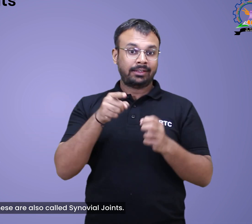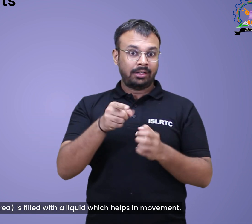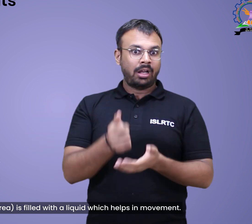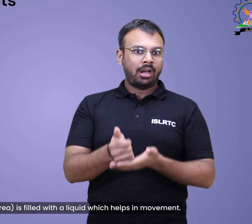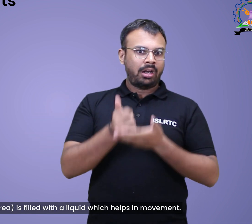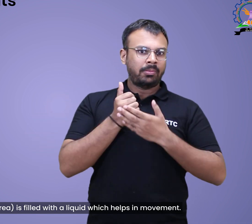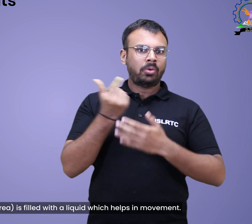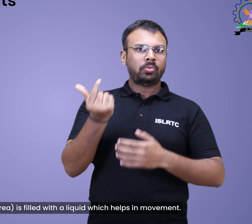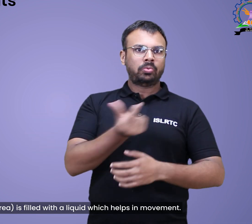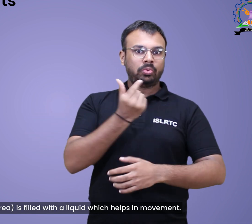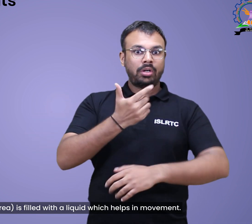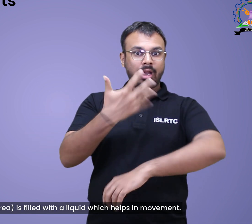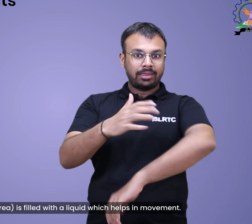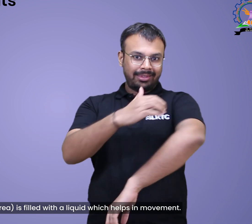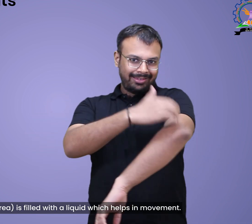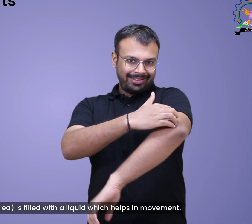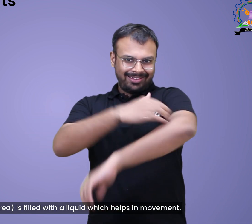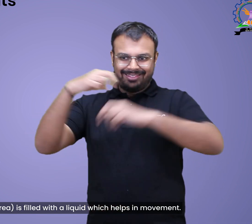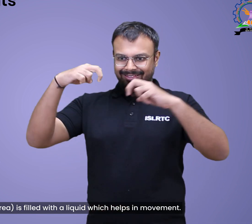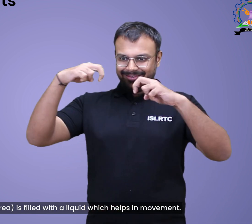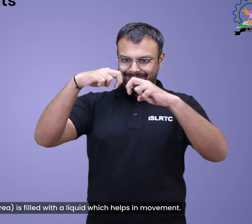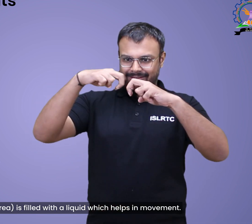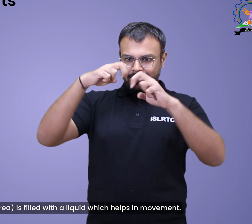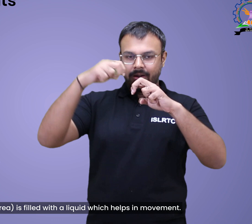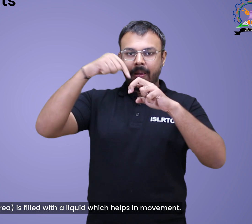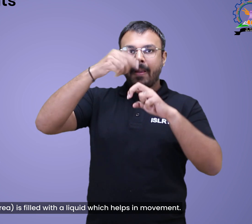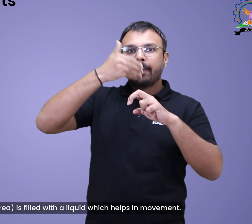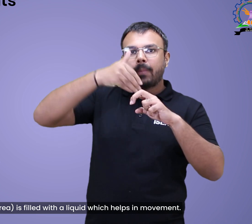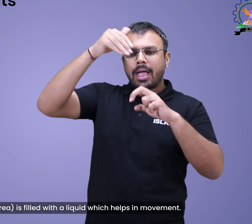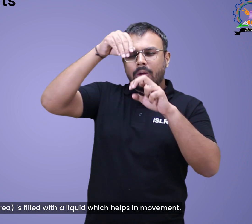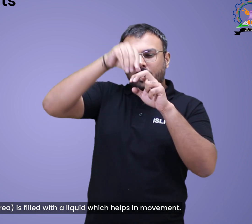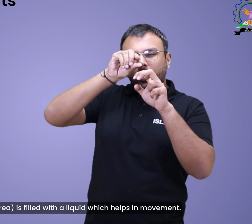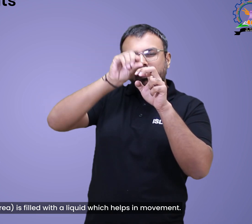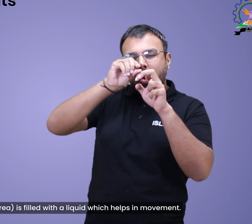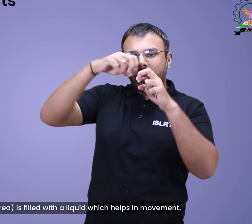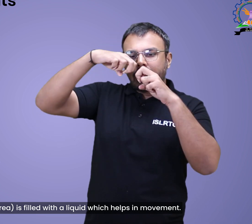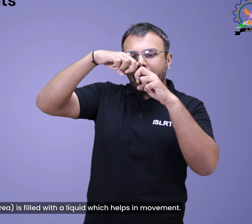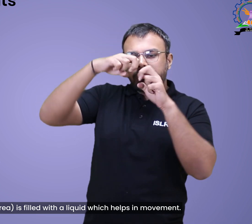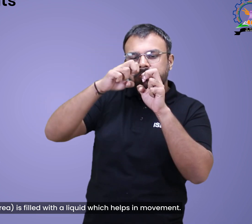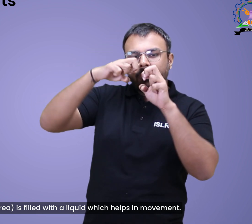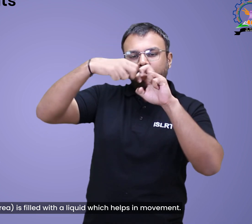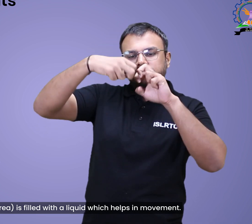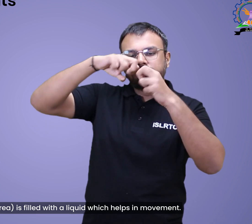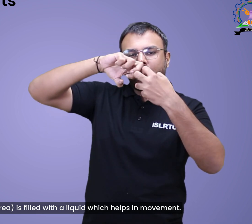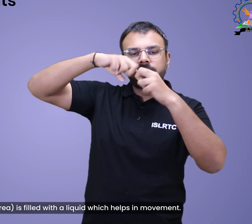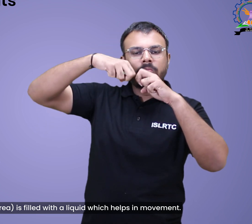The joint cavity area is filled with a liquid which helps in movement.